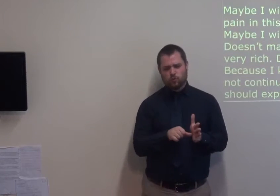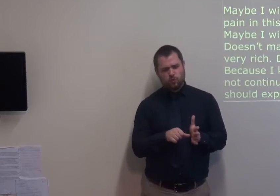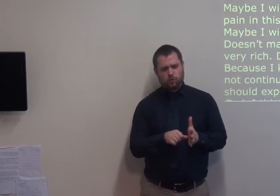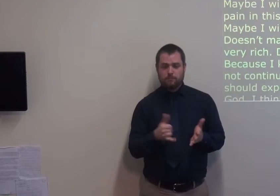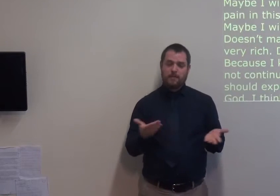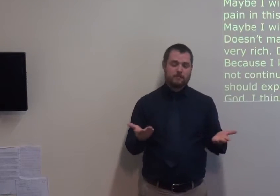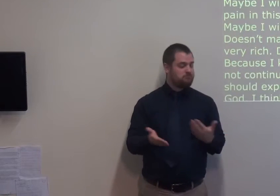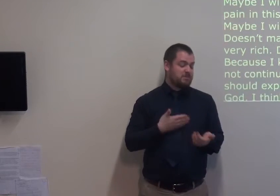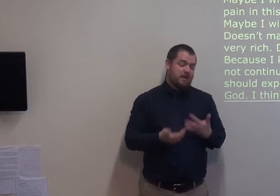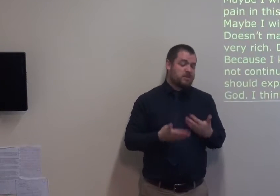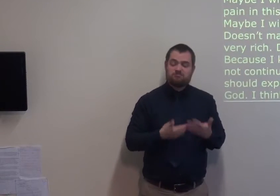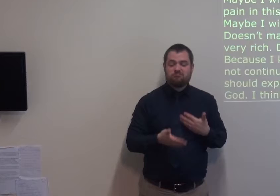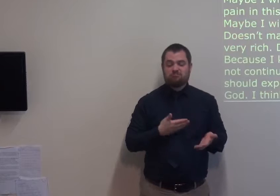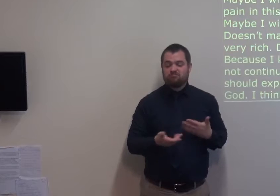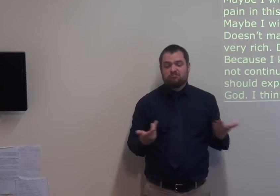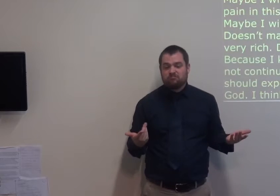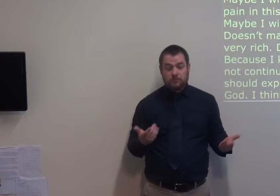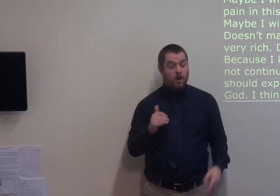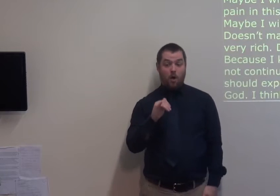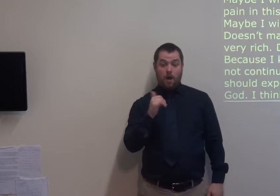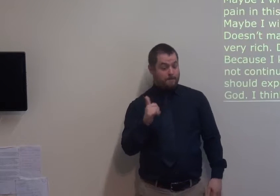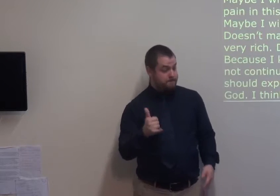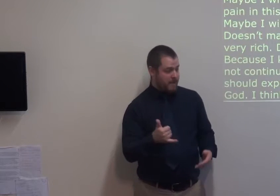Doesn't matter. Maybe I will lose many things.